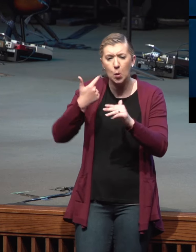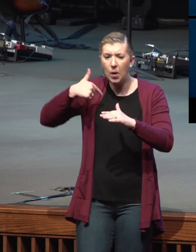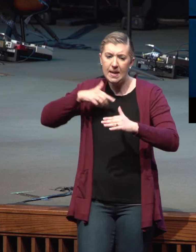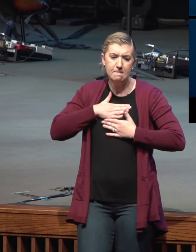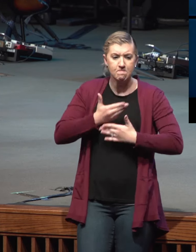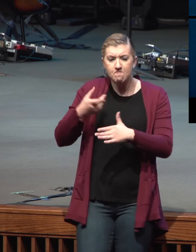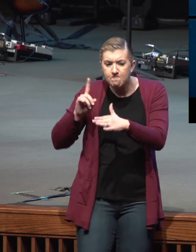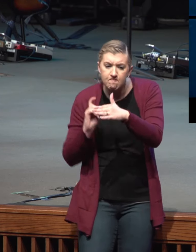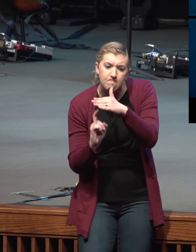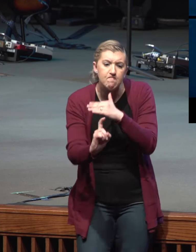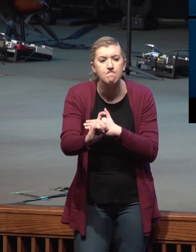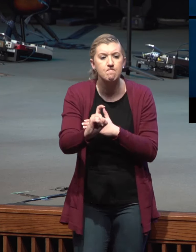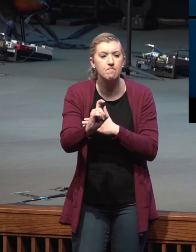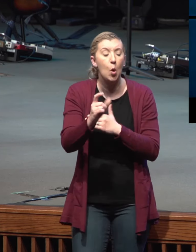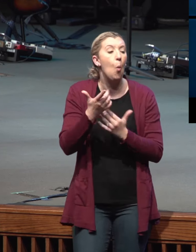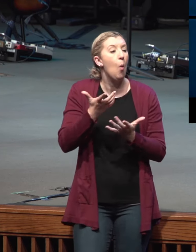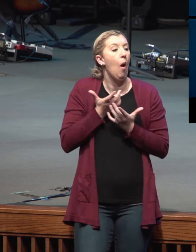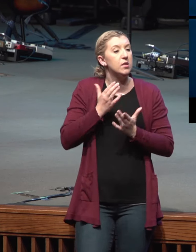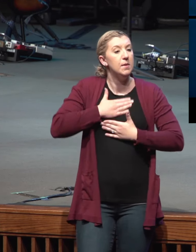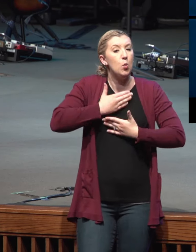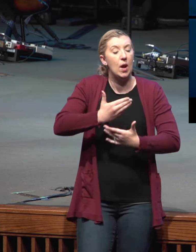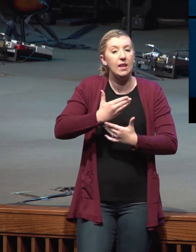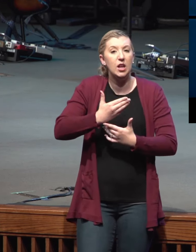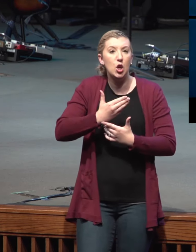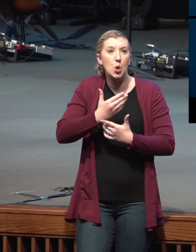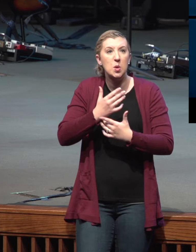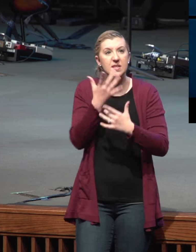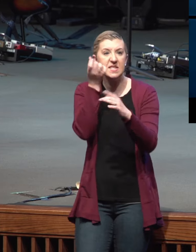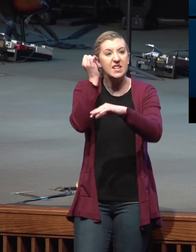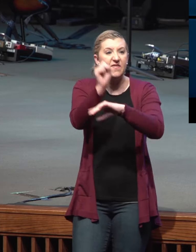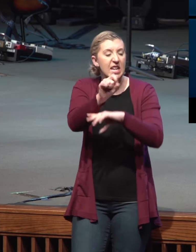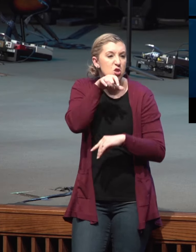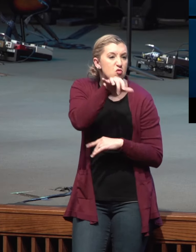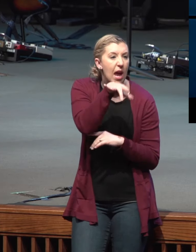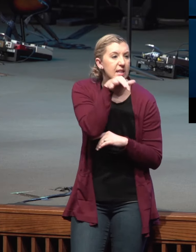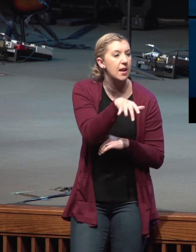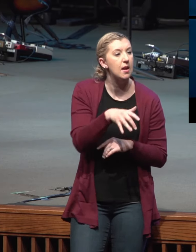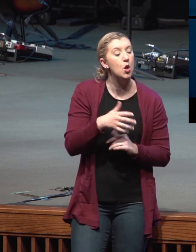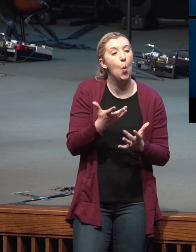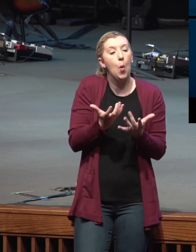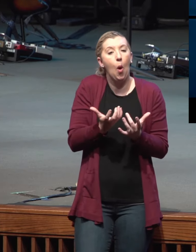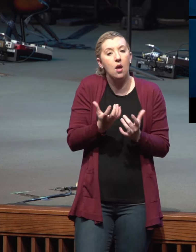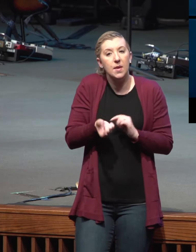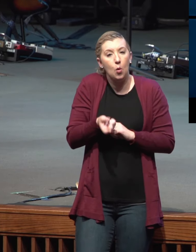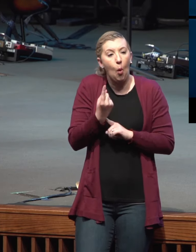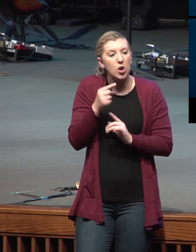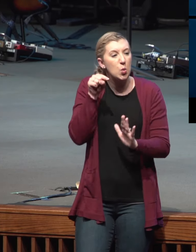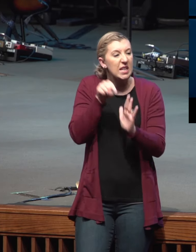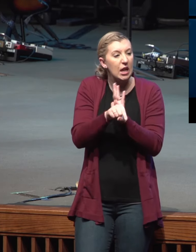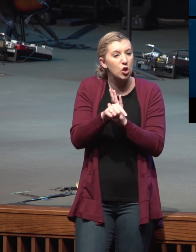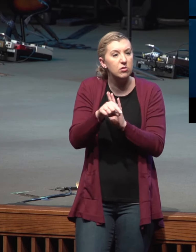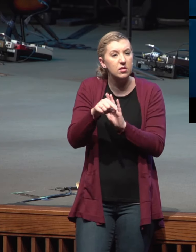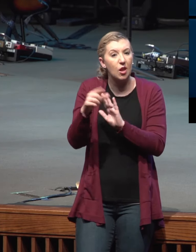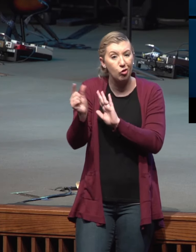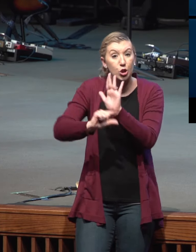be the one who takes on the dragon. We want to be the one who kills the giant.